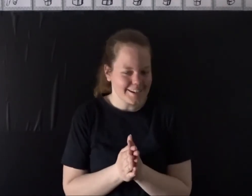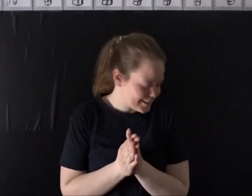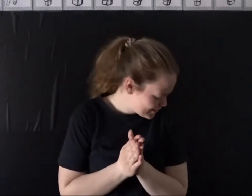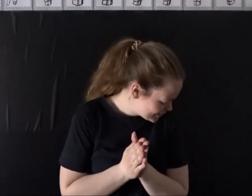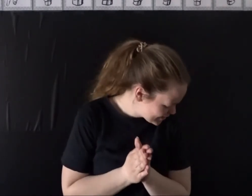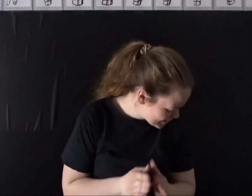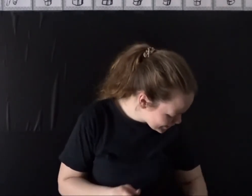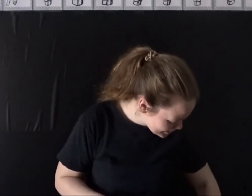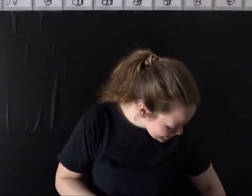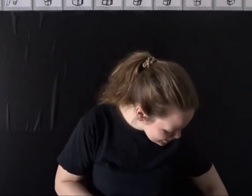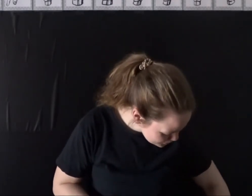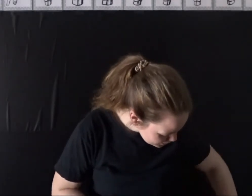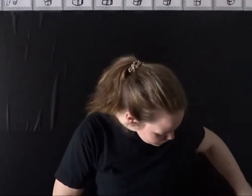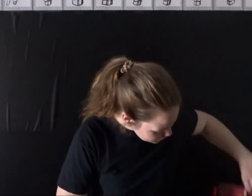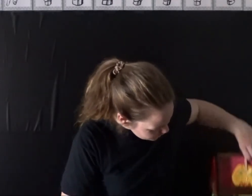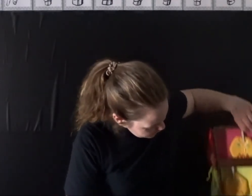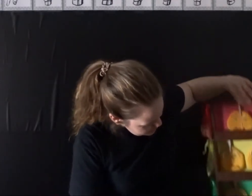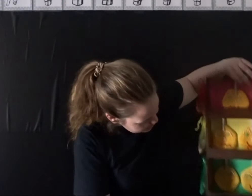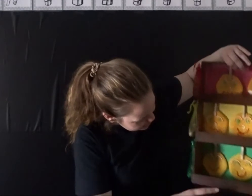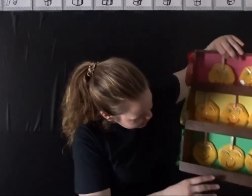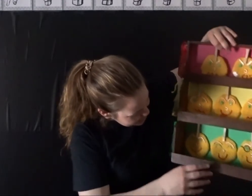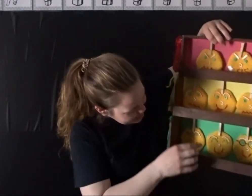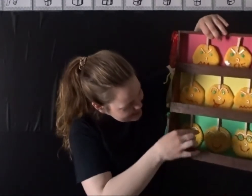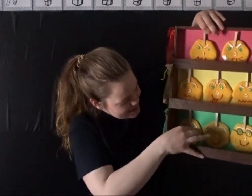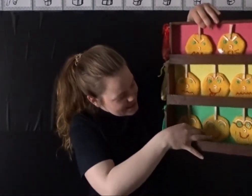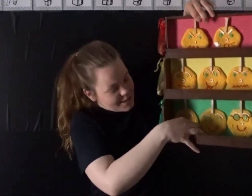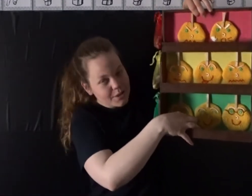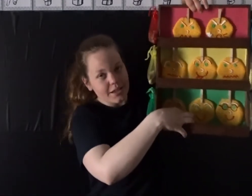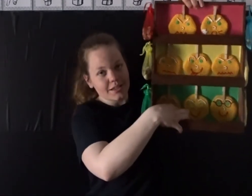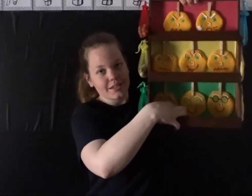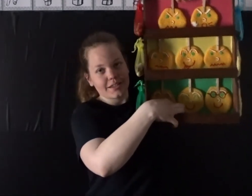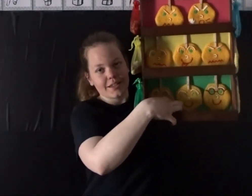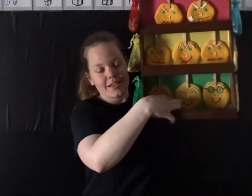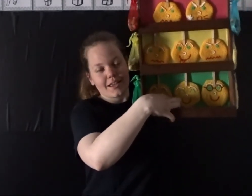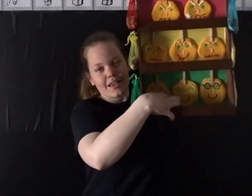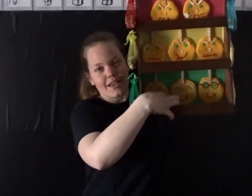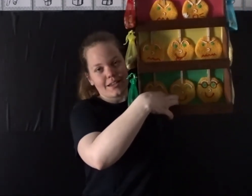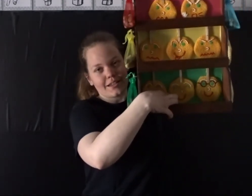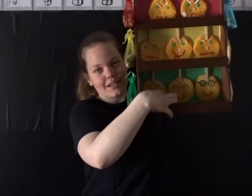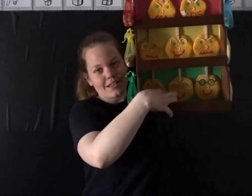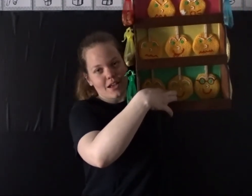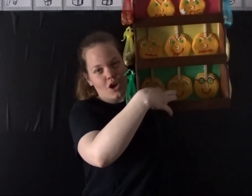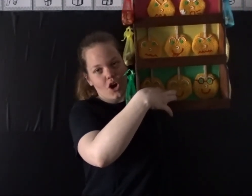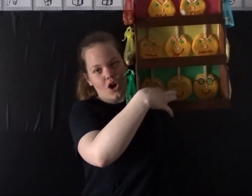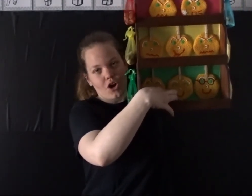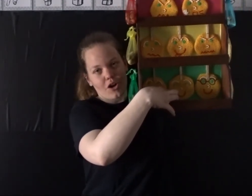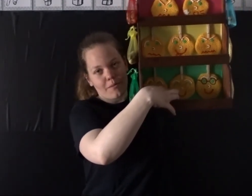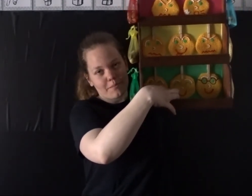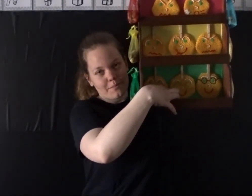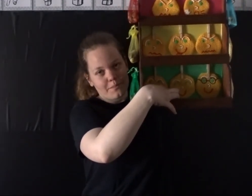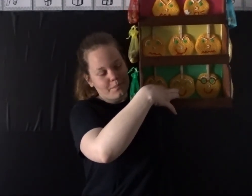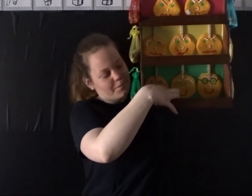Alright, the next one we are going to learn is this one, and it is calm.